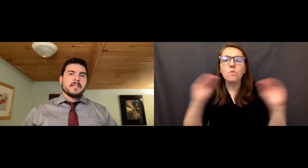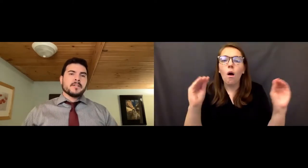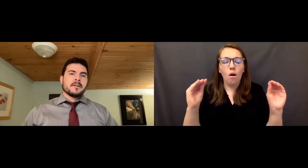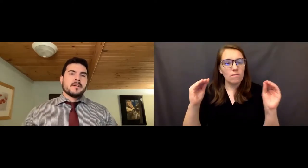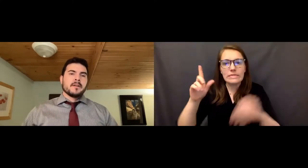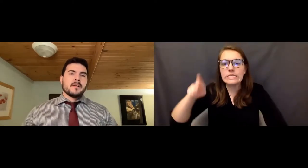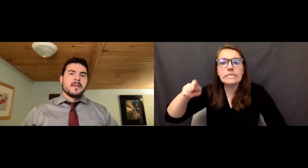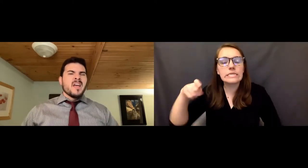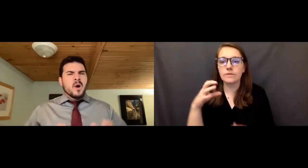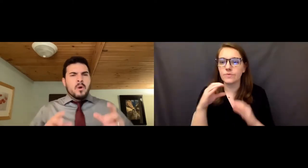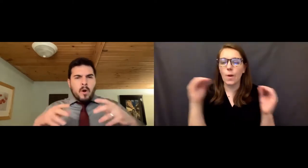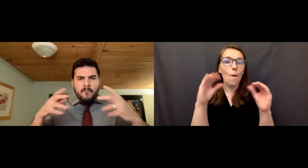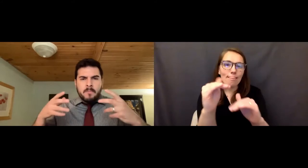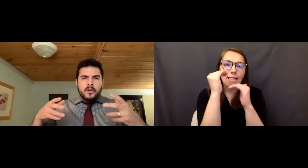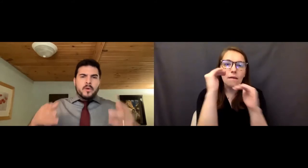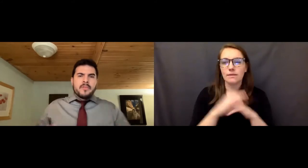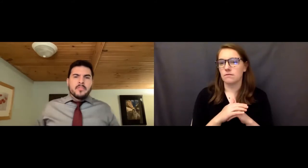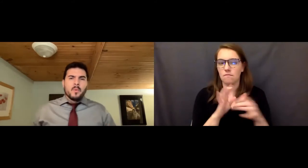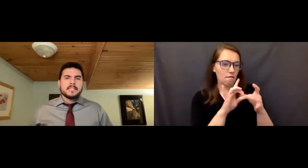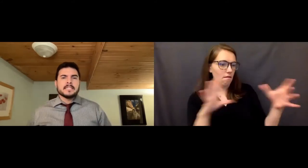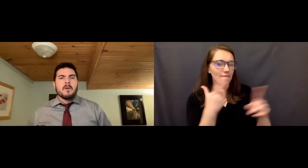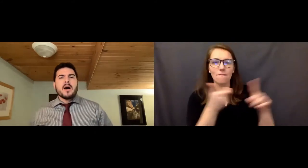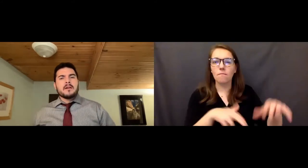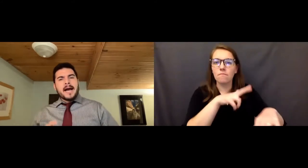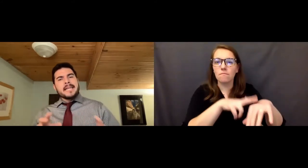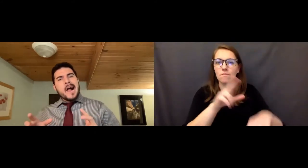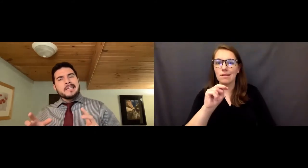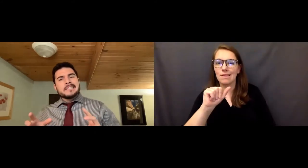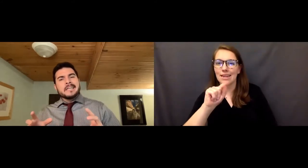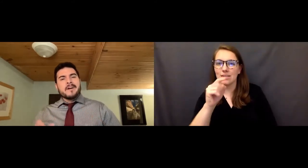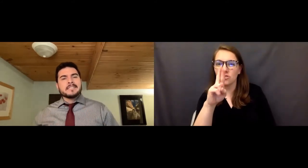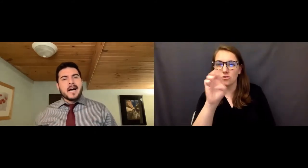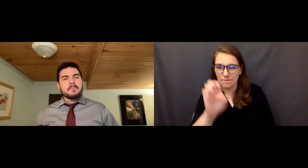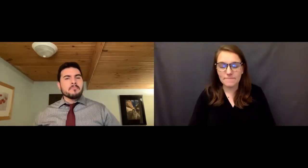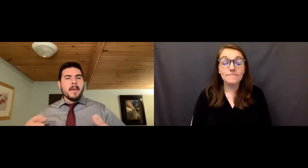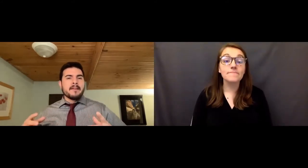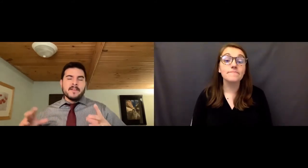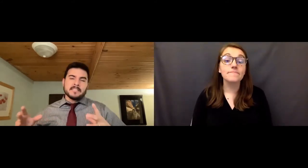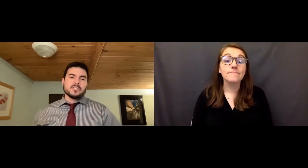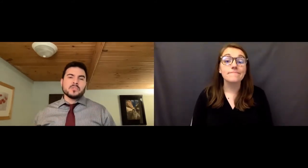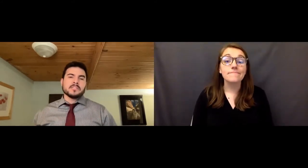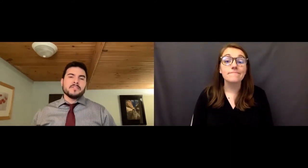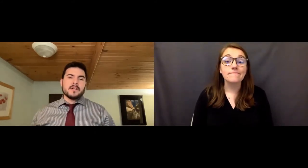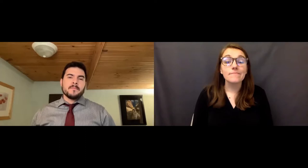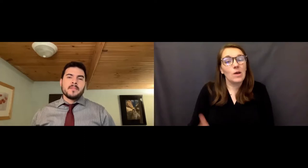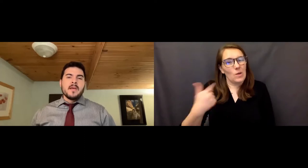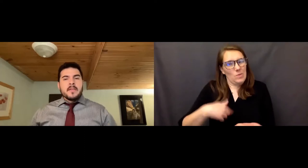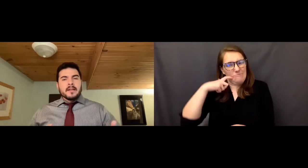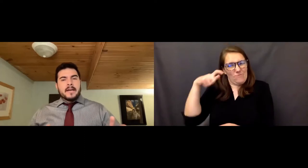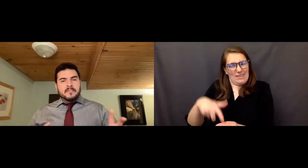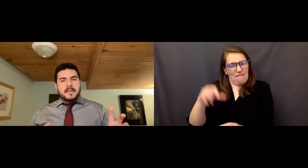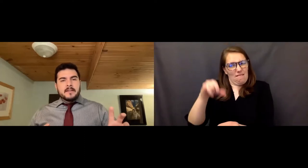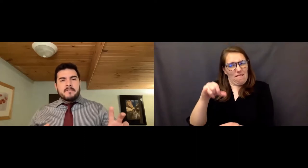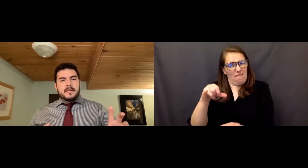from nature. Now, we're all familiar with the ways this modern ideology of autonomy is manifest in the social sphere.